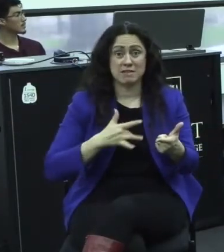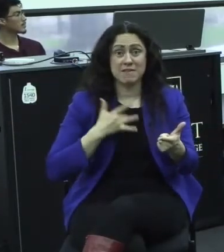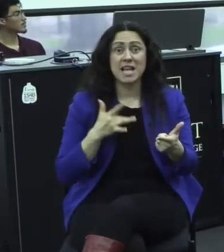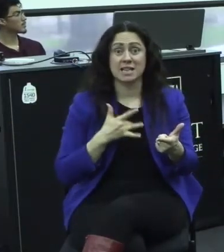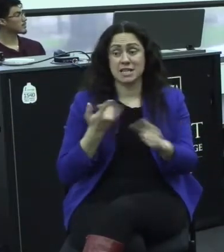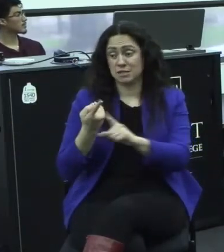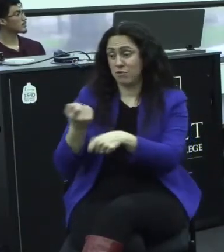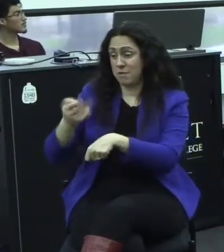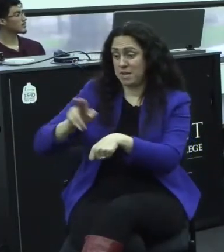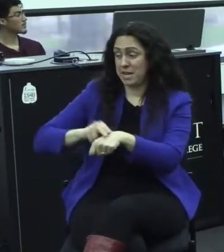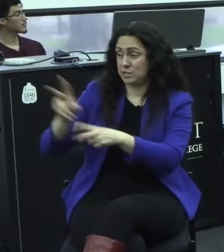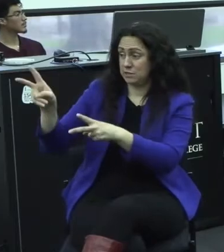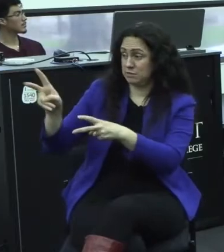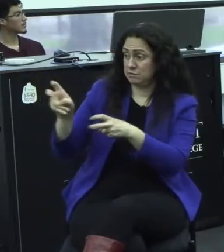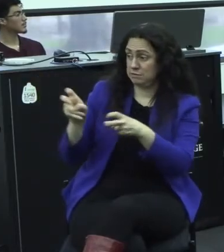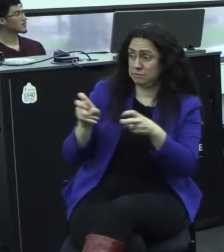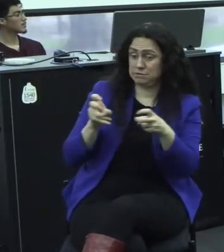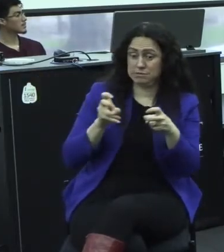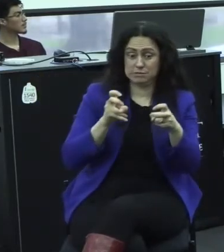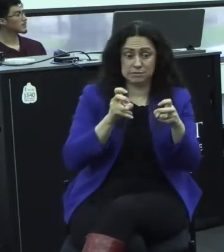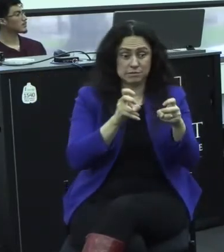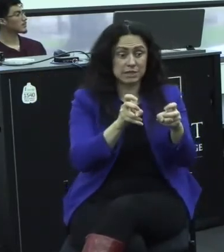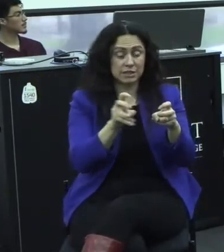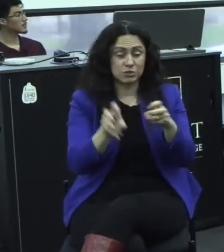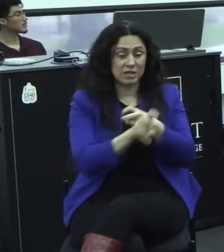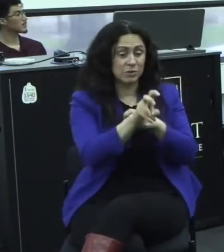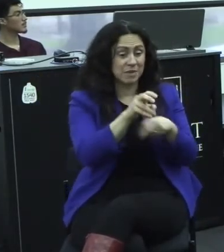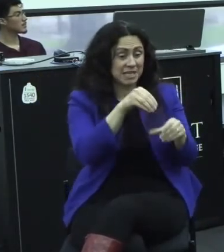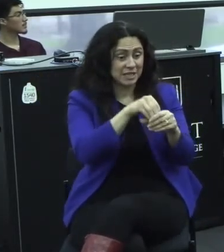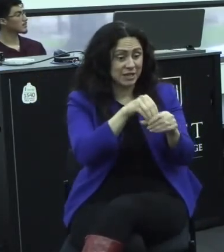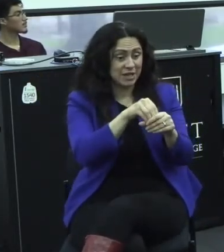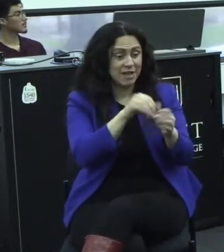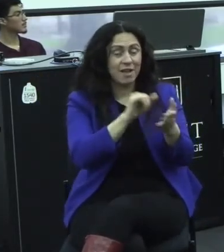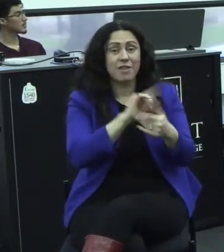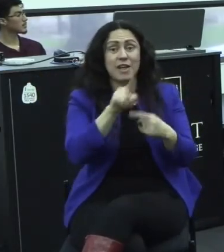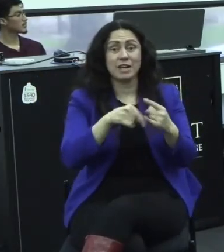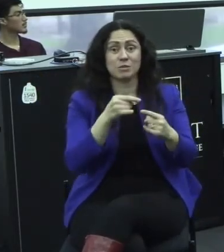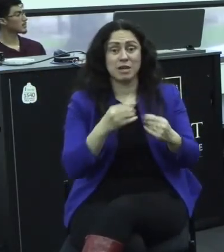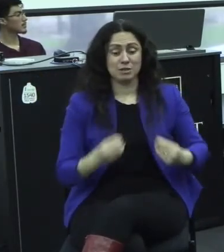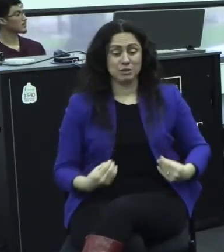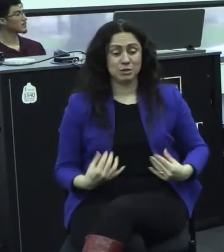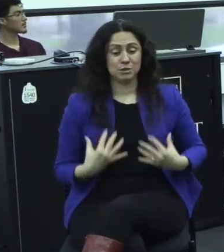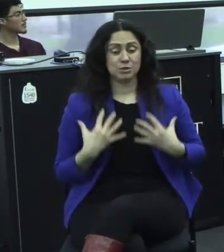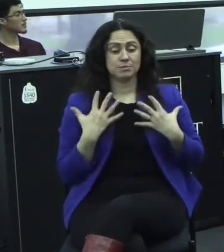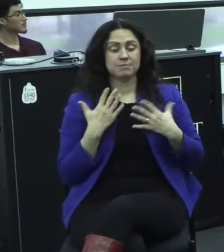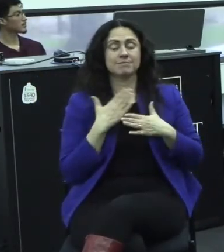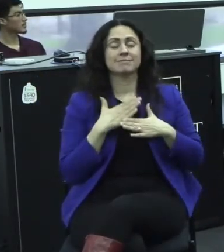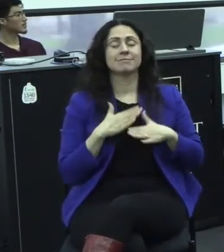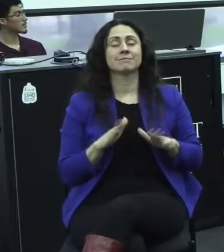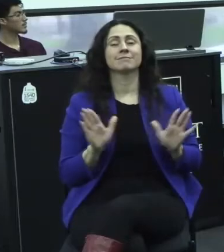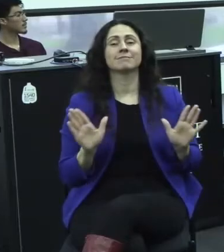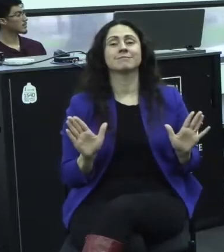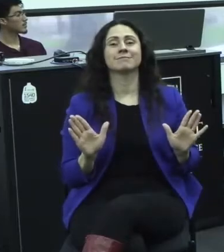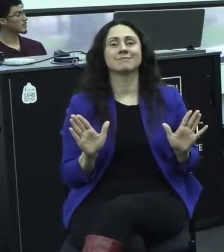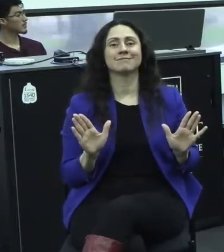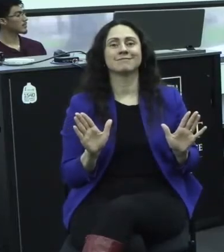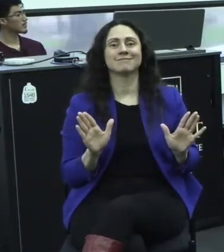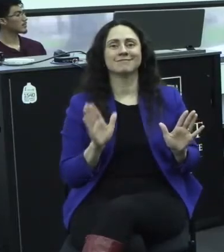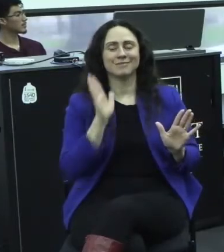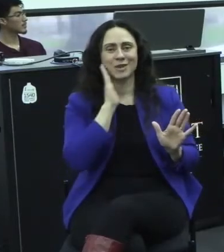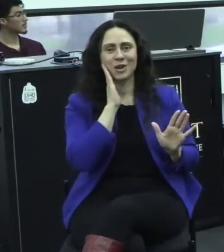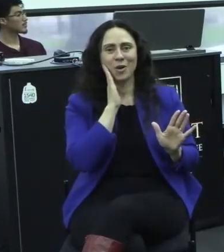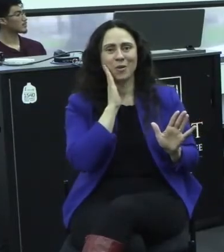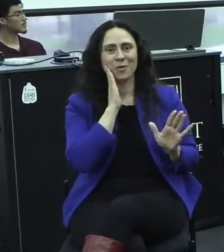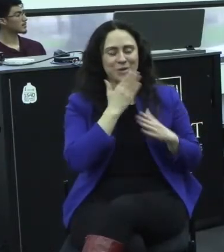feelings and triggers into interiors, is when your soul kind of goes in peace, your body's in peace, and you're better